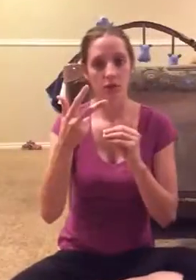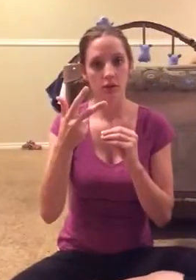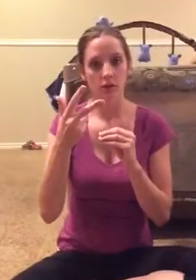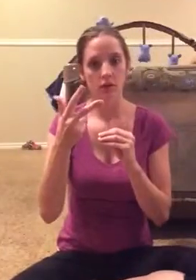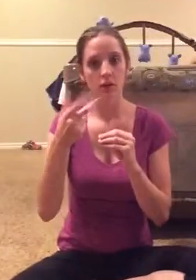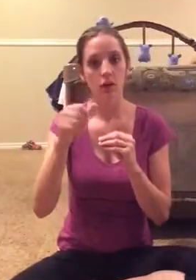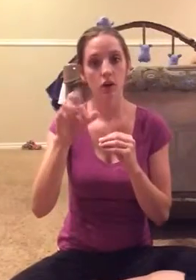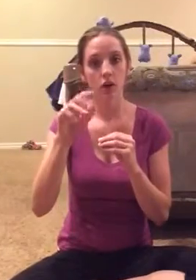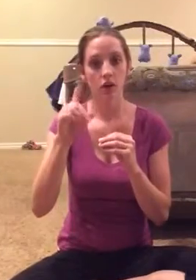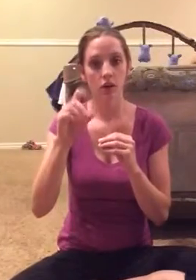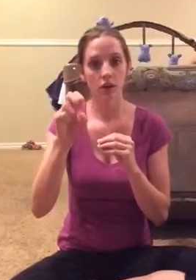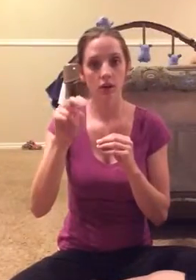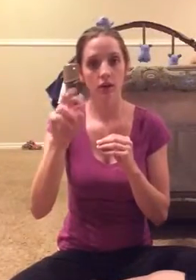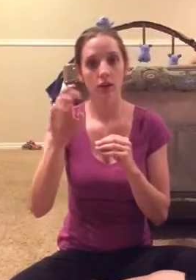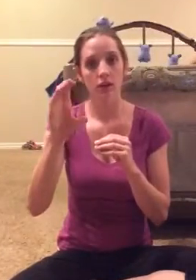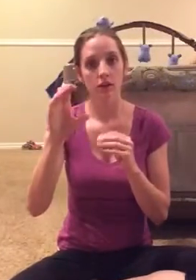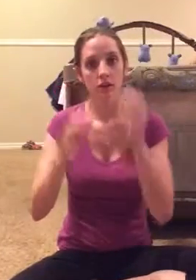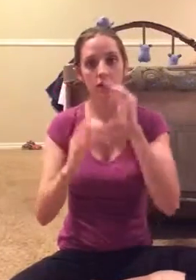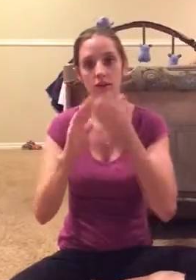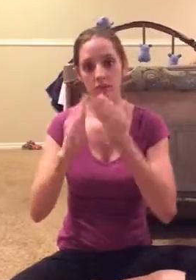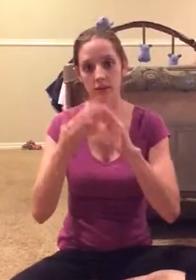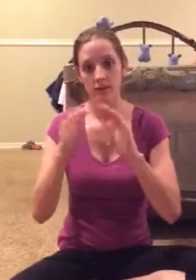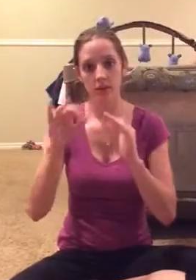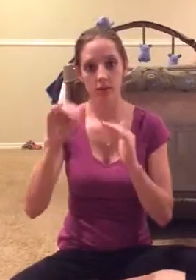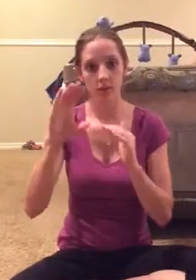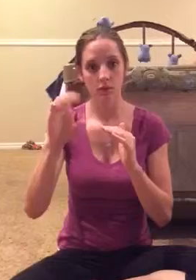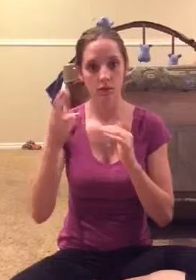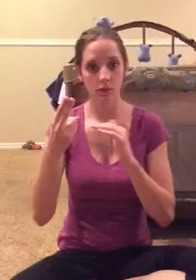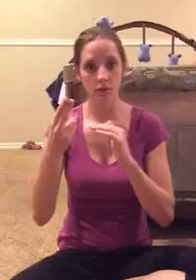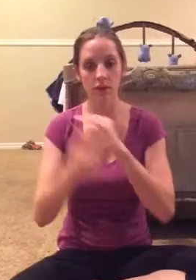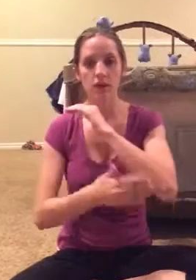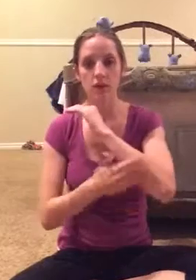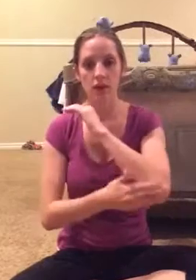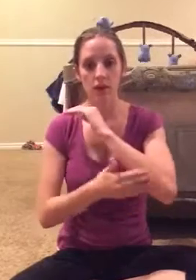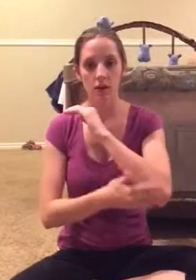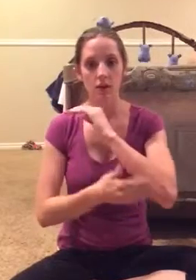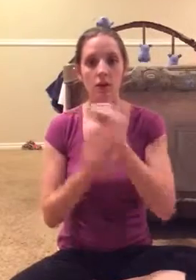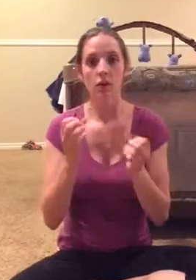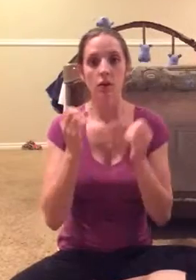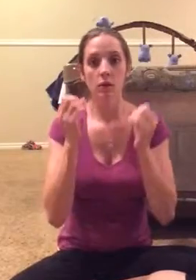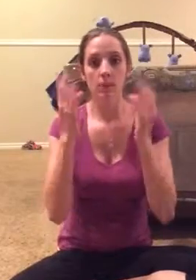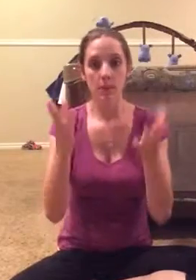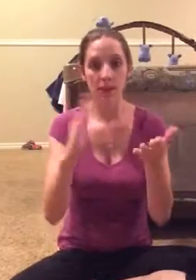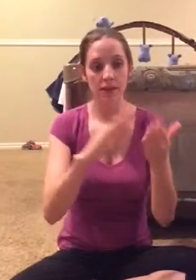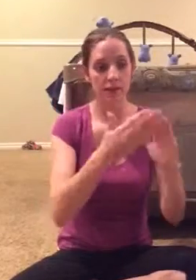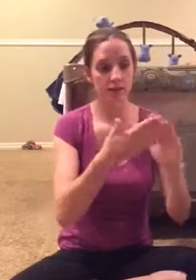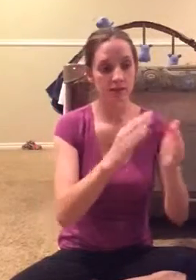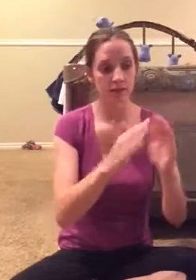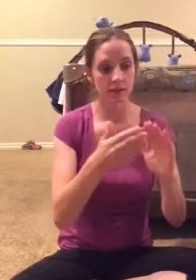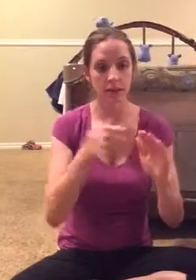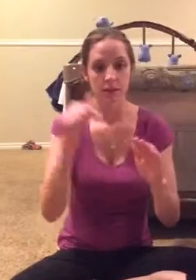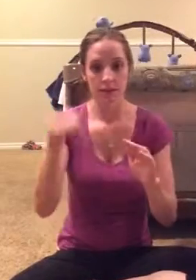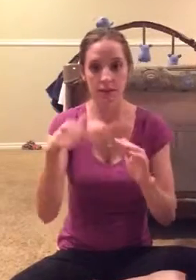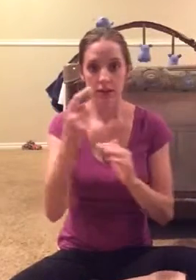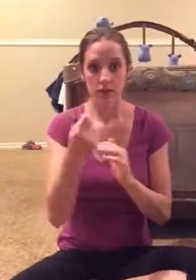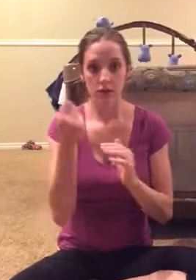Garden City, Rich County. Several northern Utah communities were in mourning Tuesday over the deaths of an